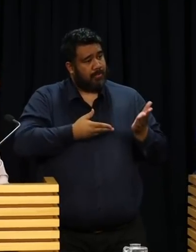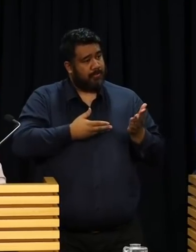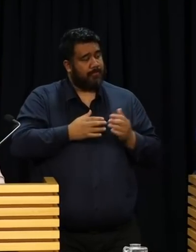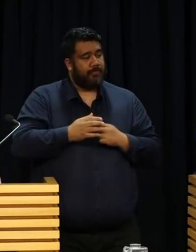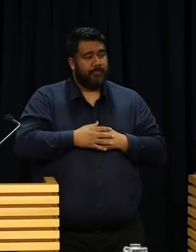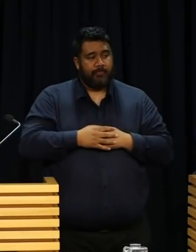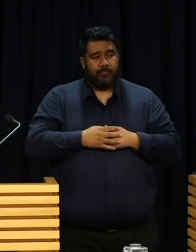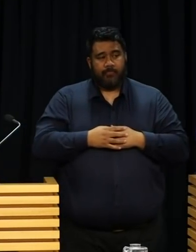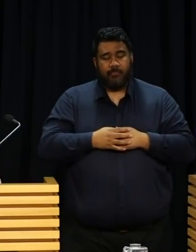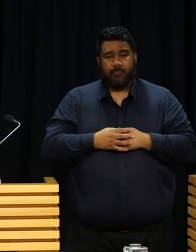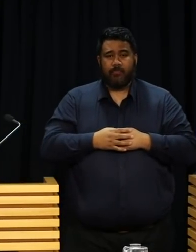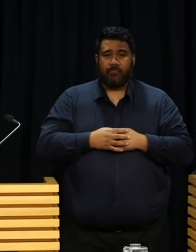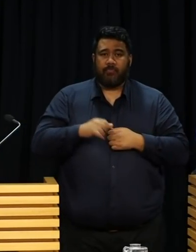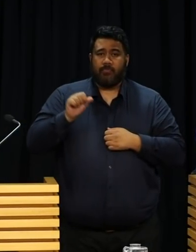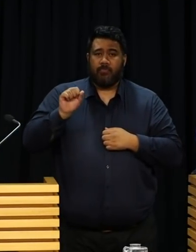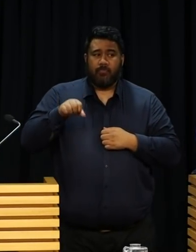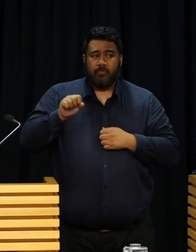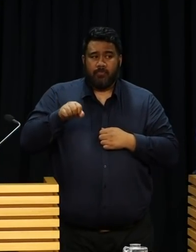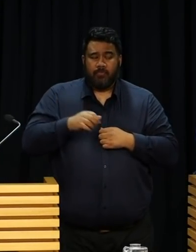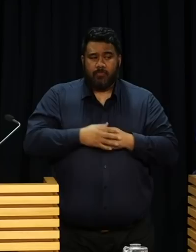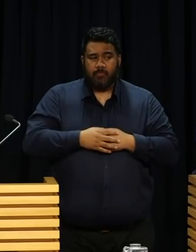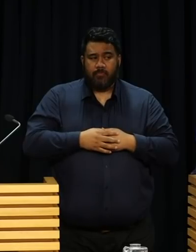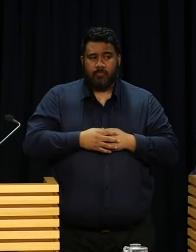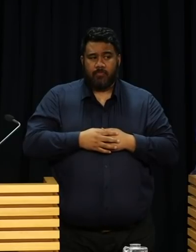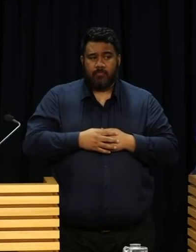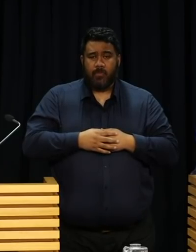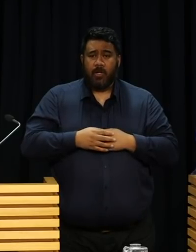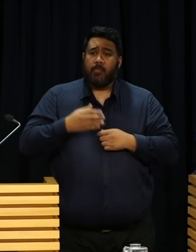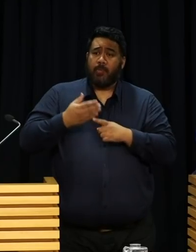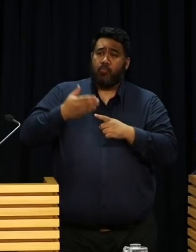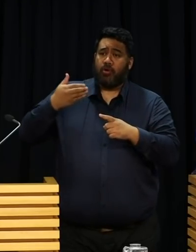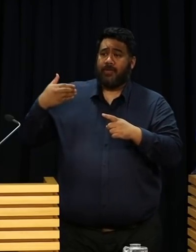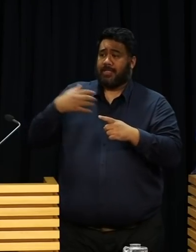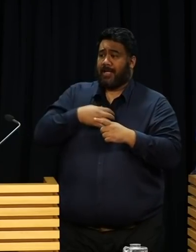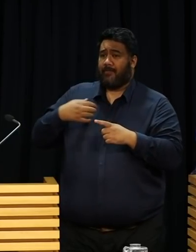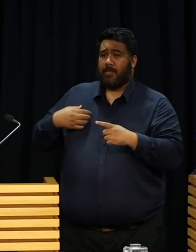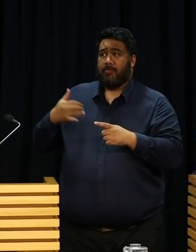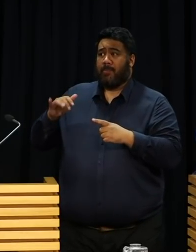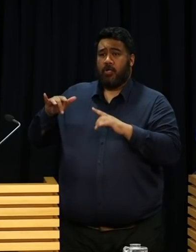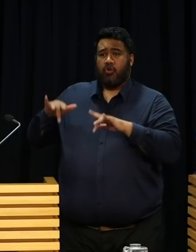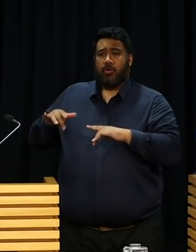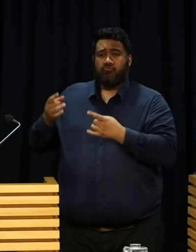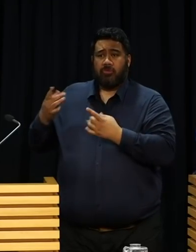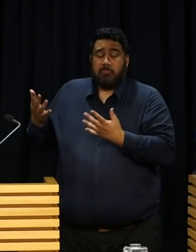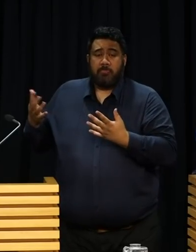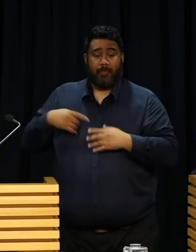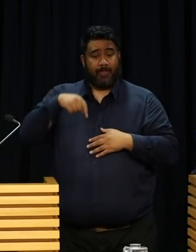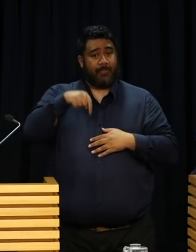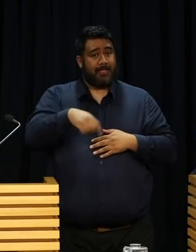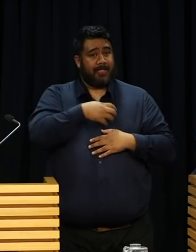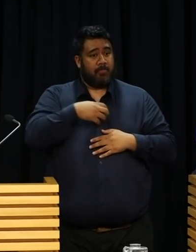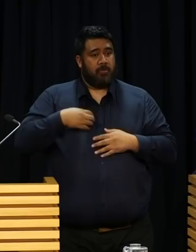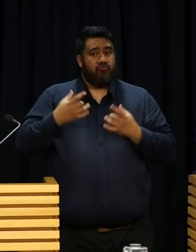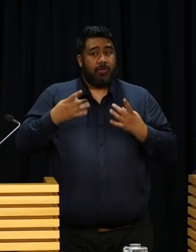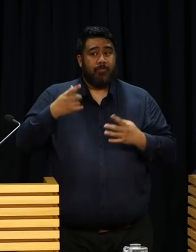Yeah, I mean, the stars have aligned, if you like. Other governments probably had the opportunity, but you have a government who